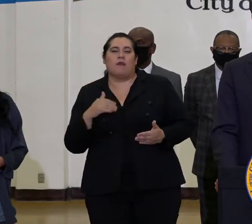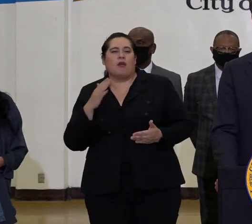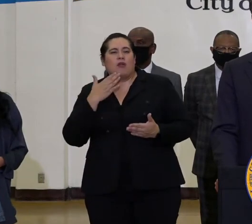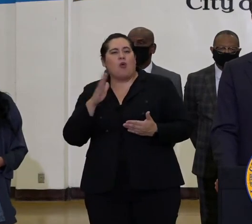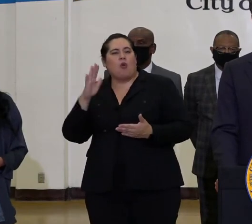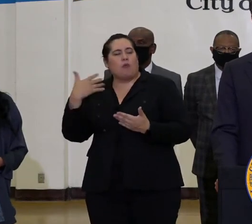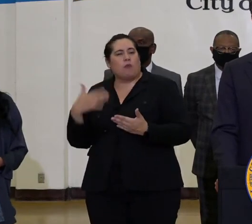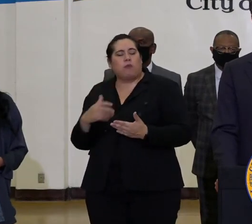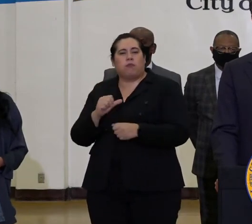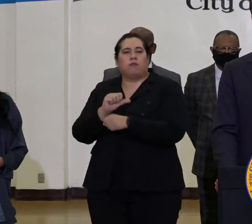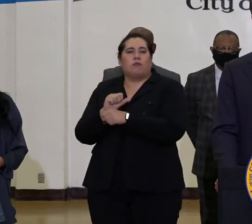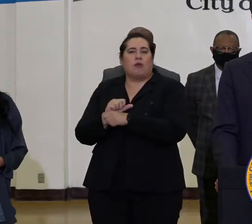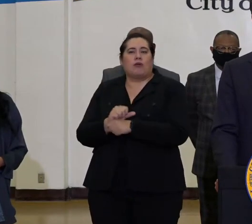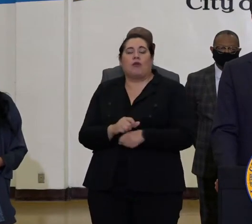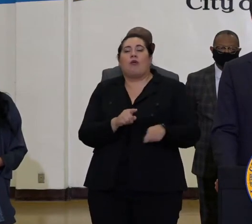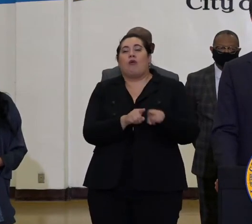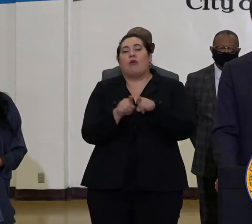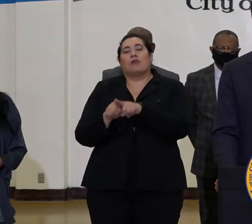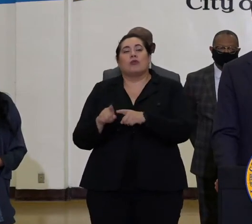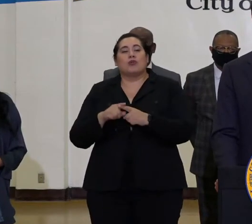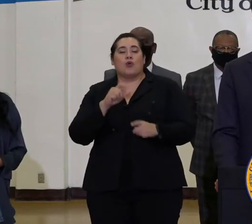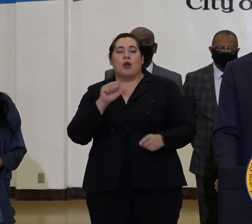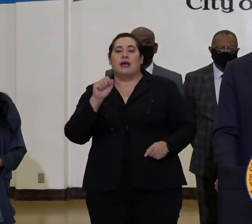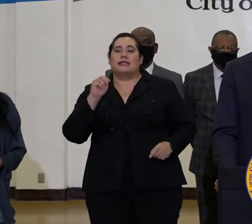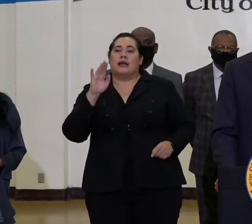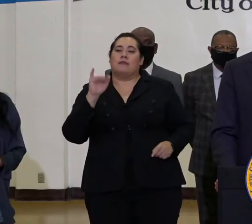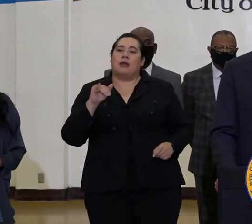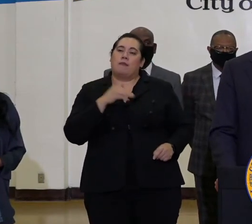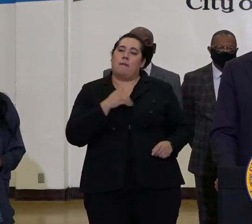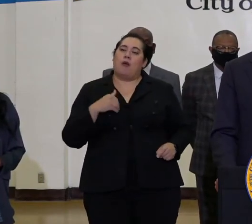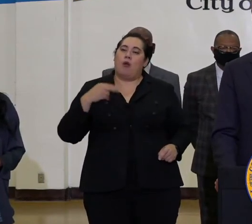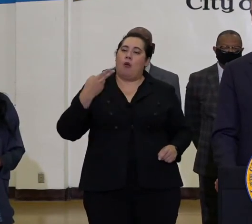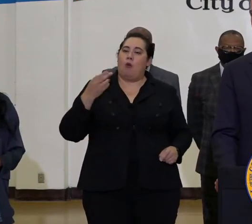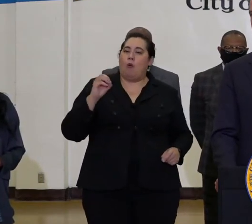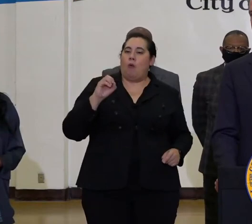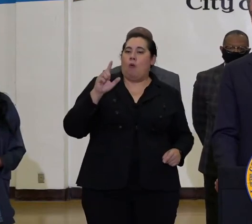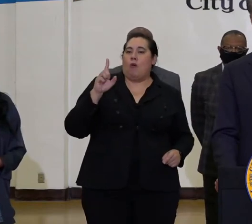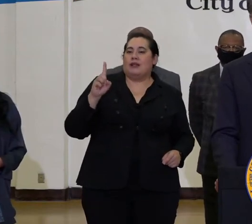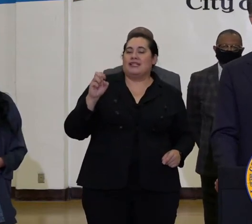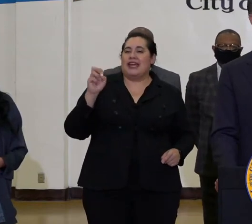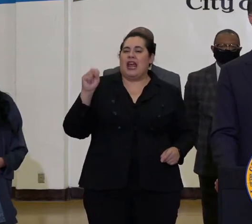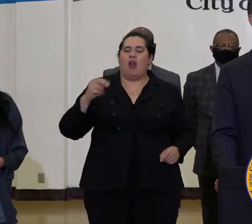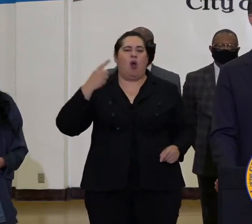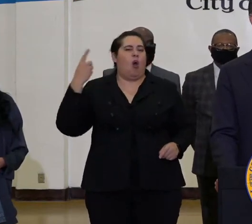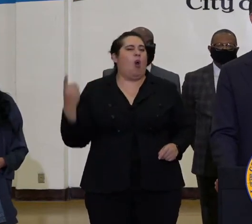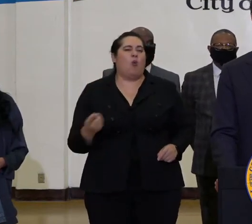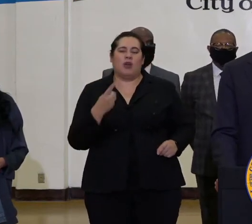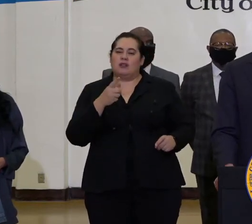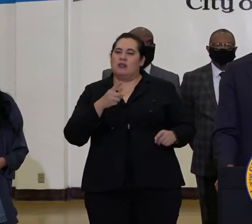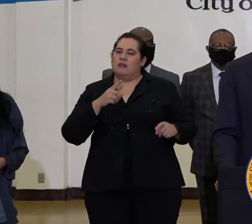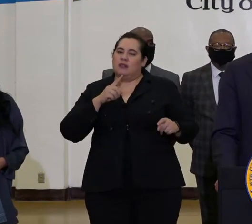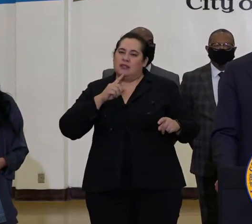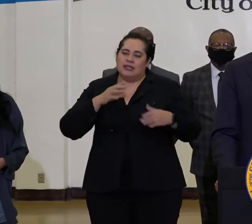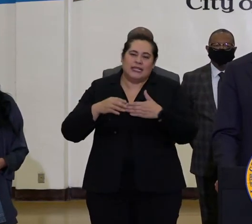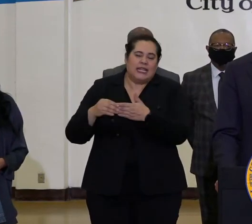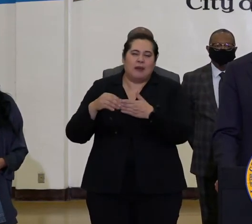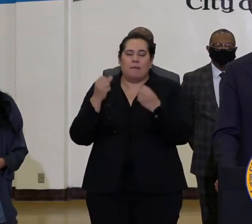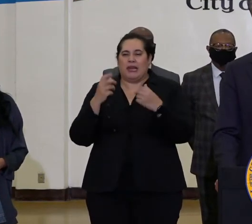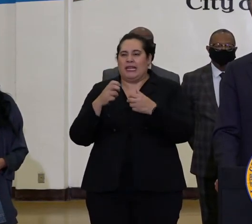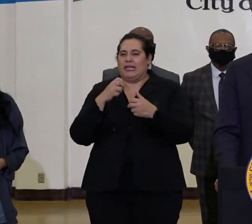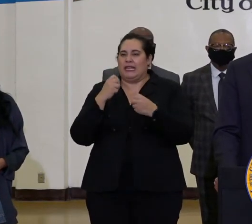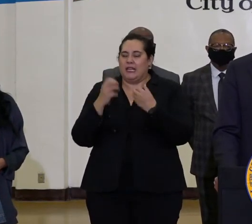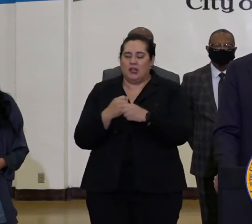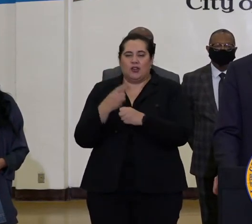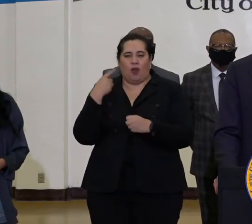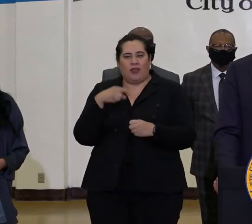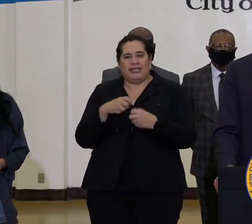work. To Assemblymember Holden, who's been out front on so many of these issues for so many years, thank you